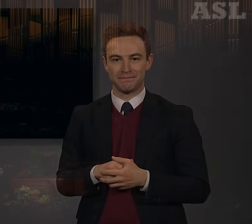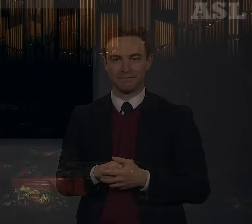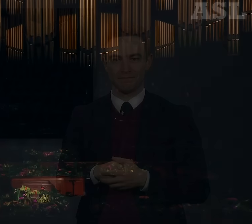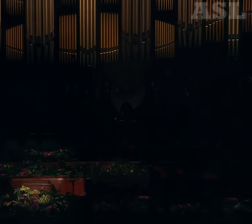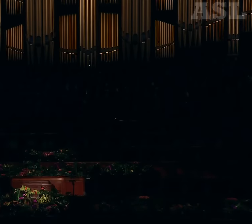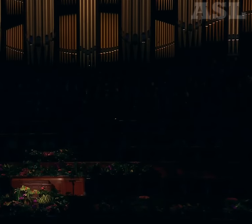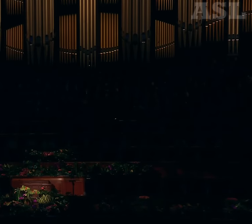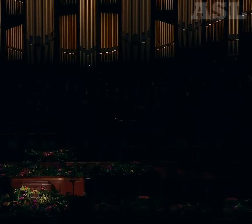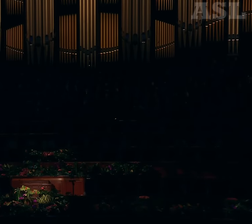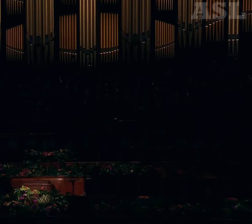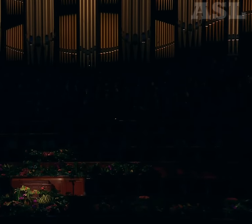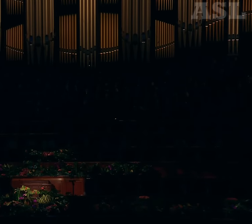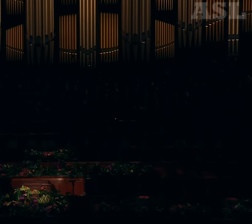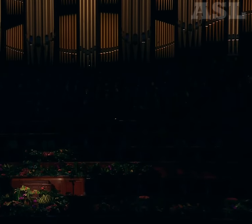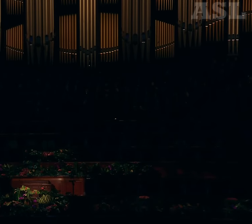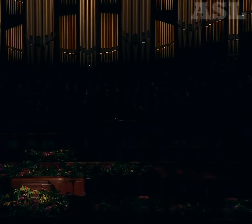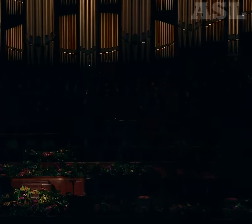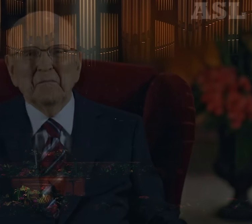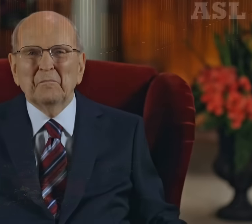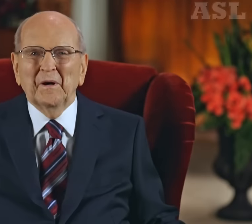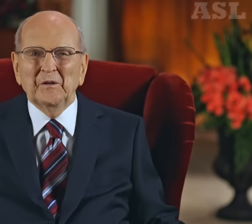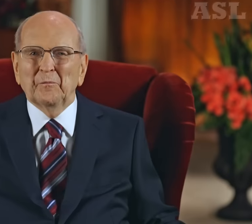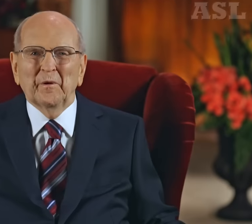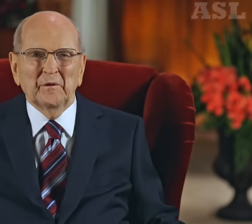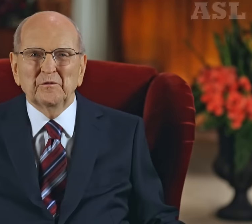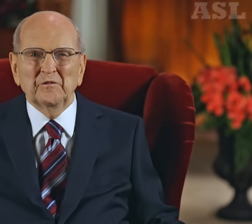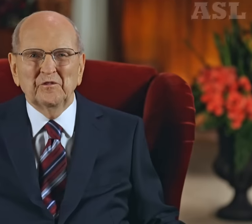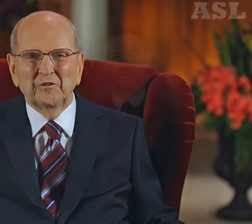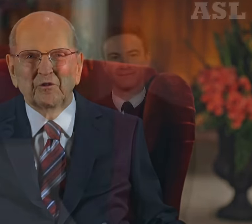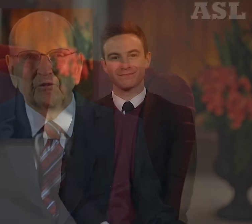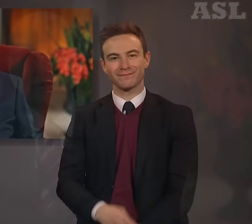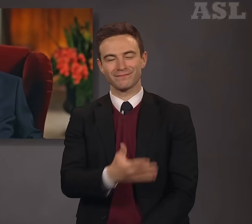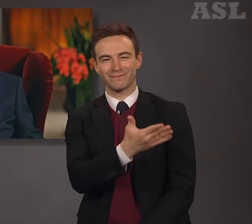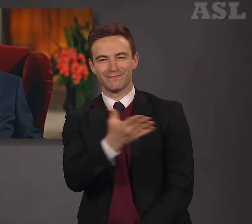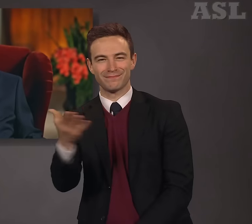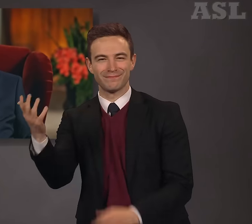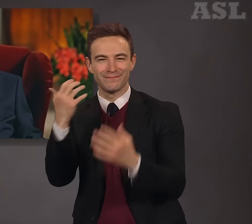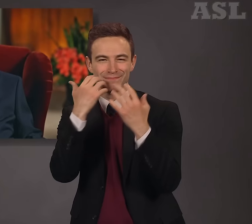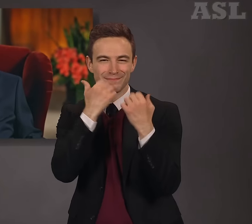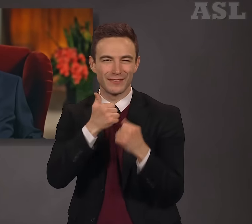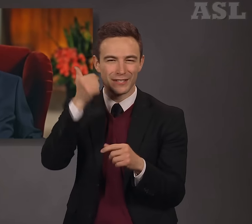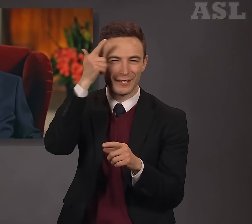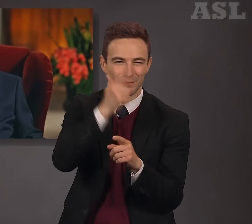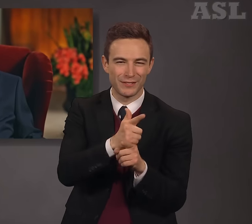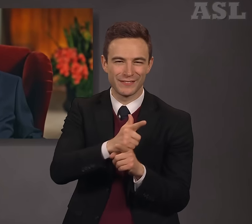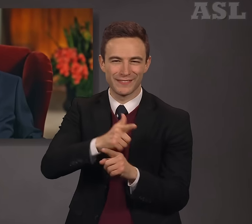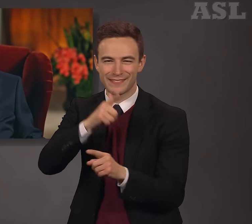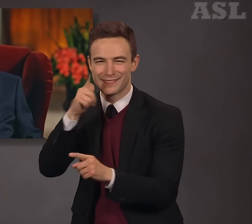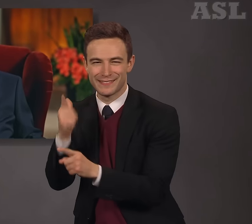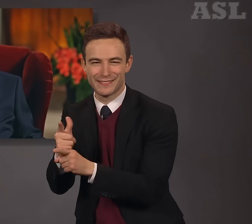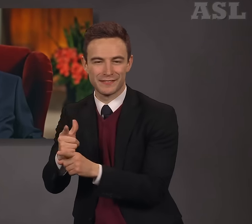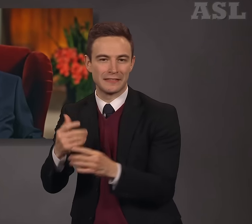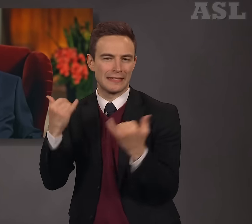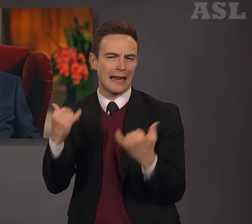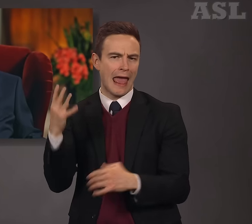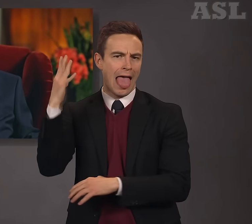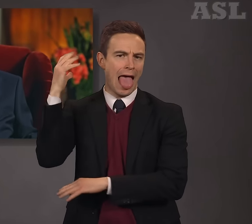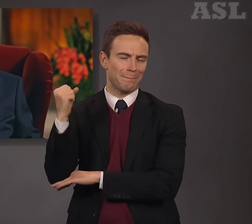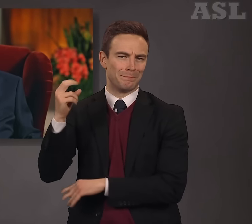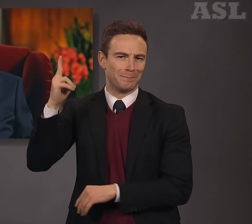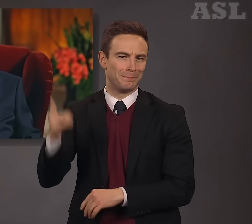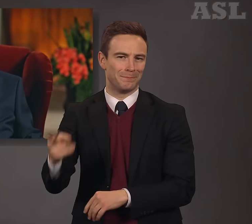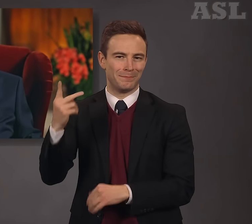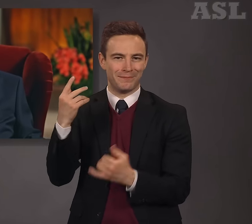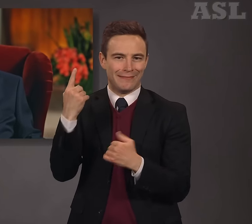My dear brothers and sisters, Today is an historic day for